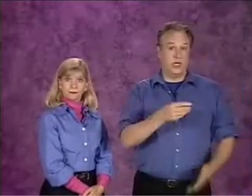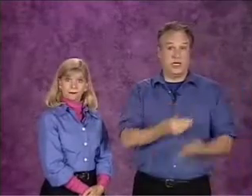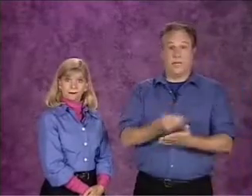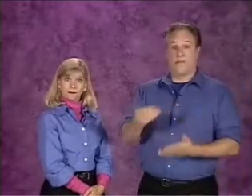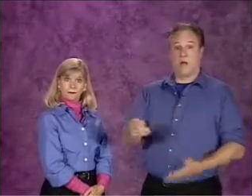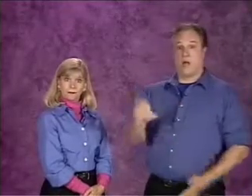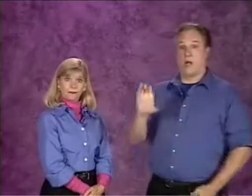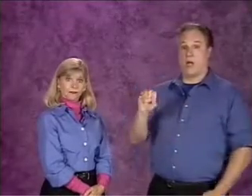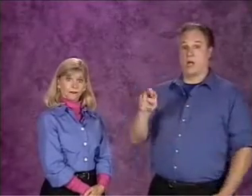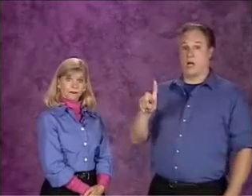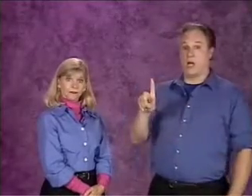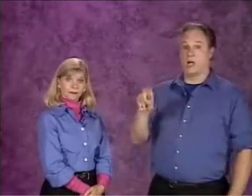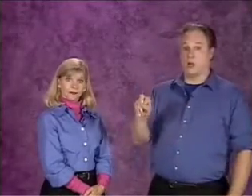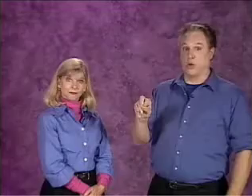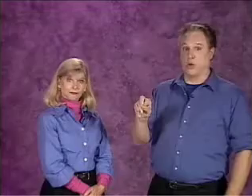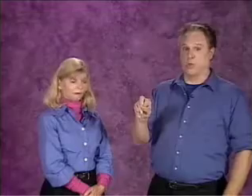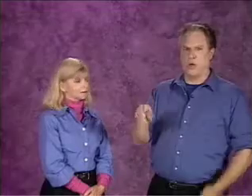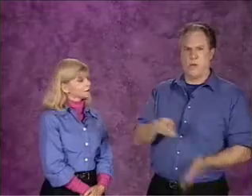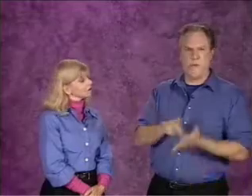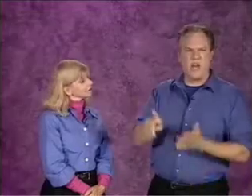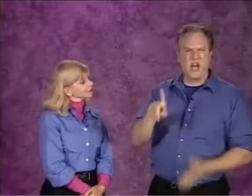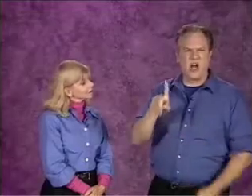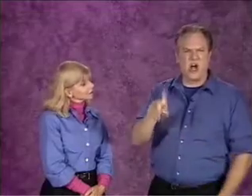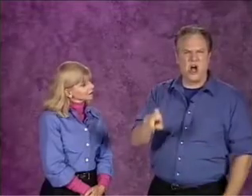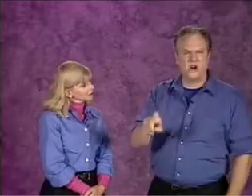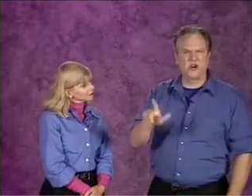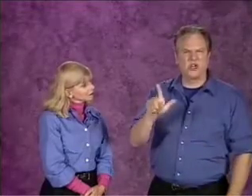She bought a condo, paid